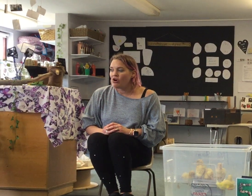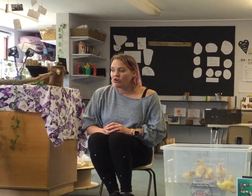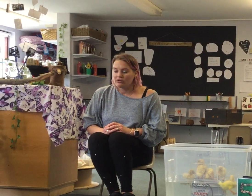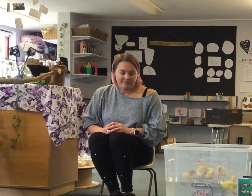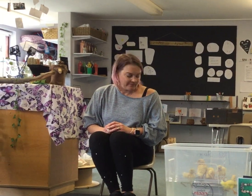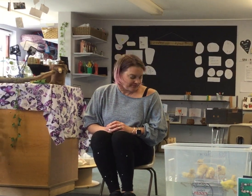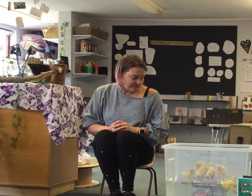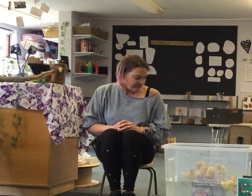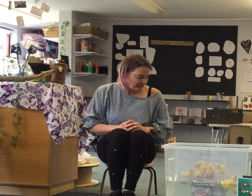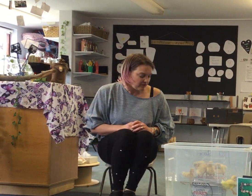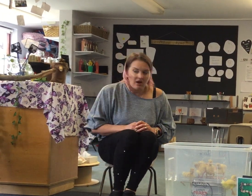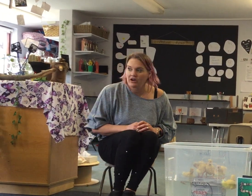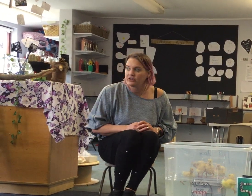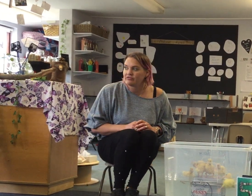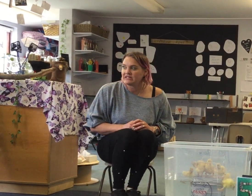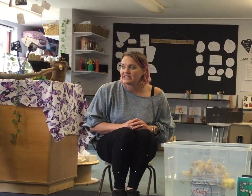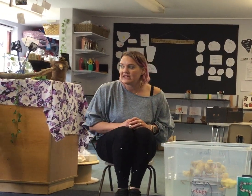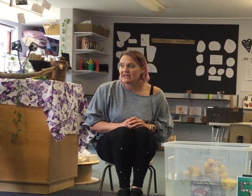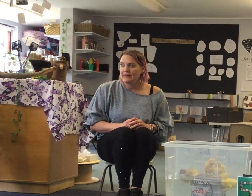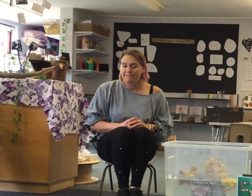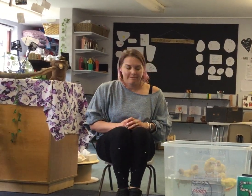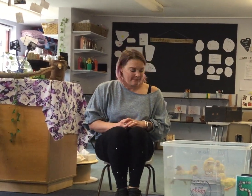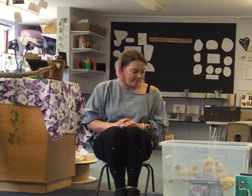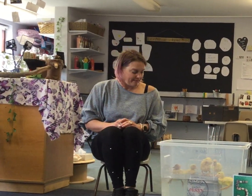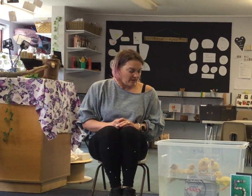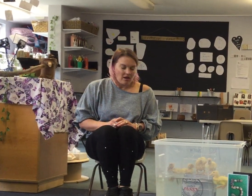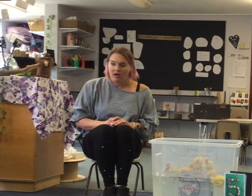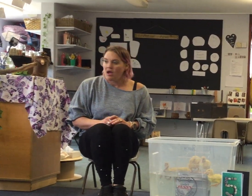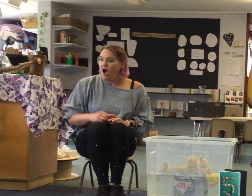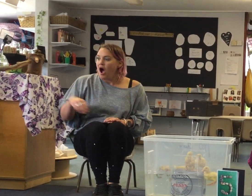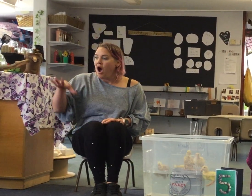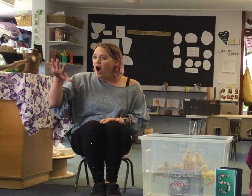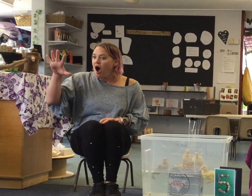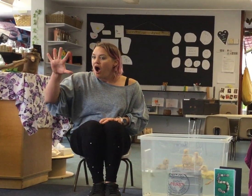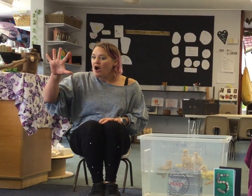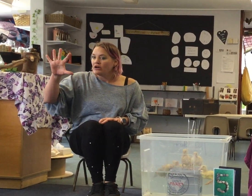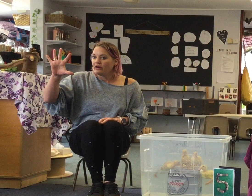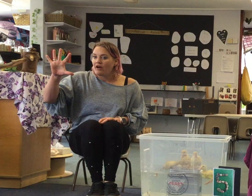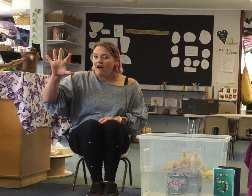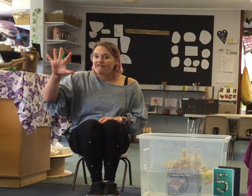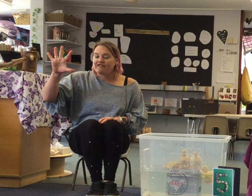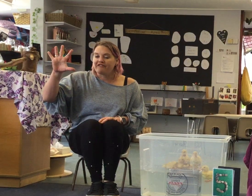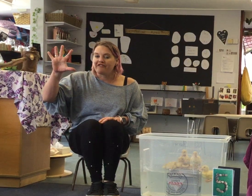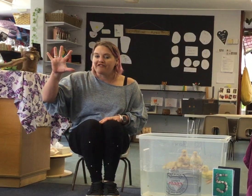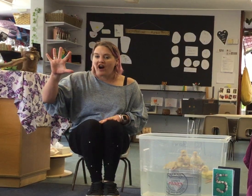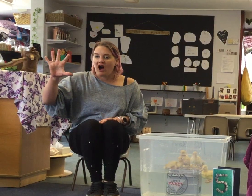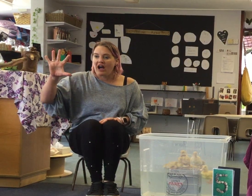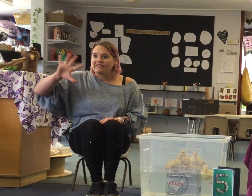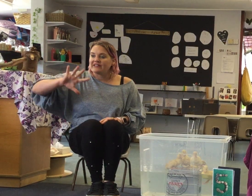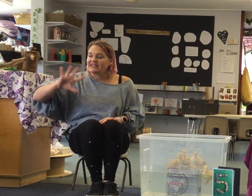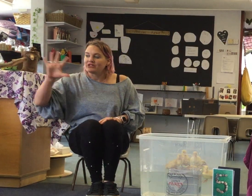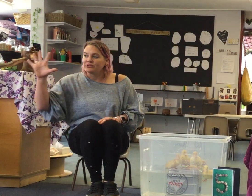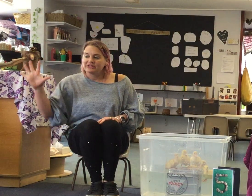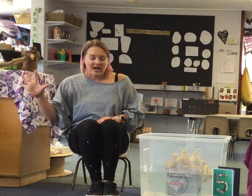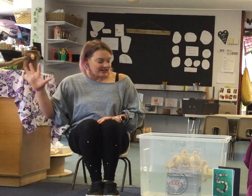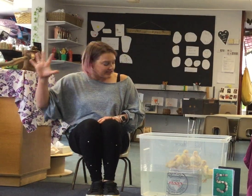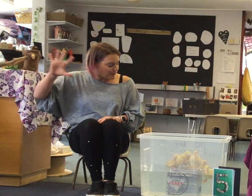song? Now. Are you ready? Tiny ducks. Five little ducks